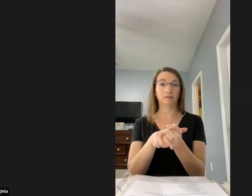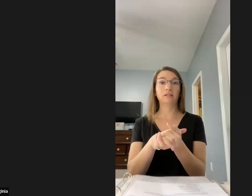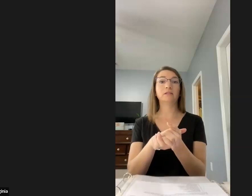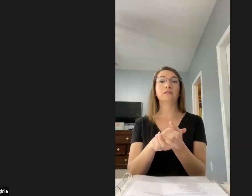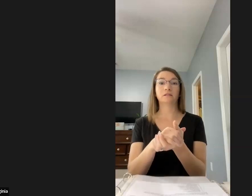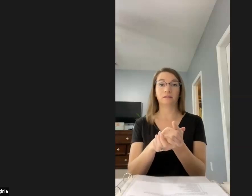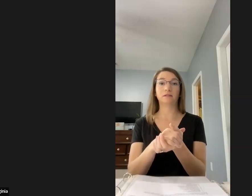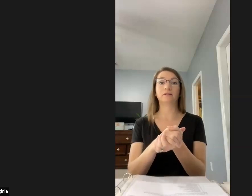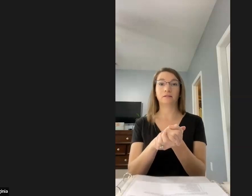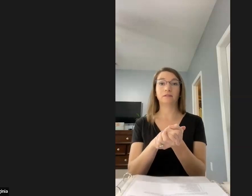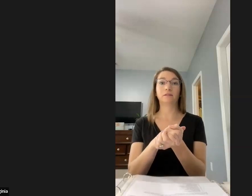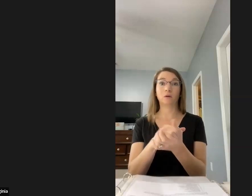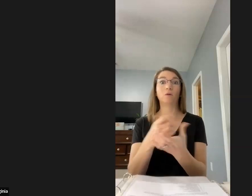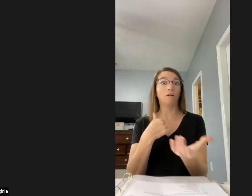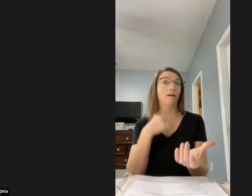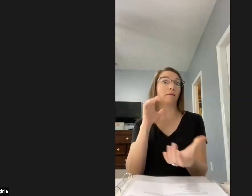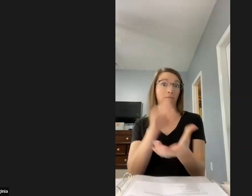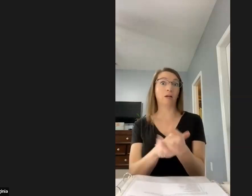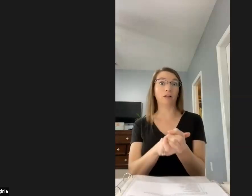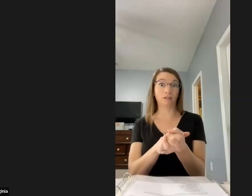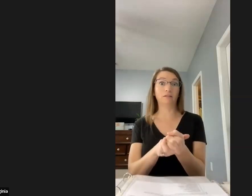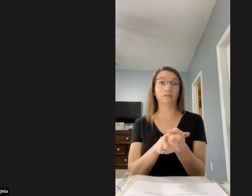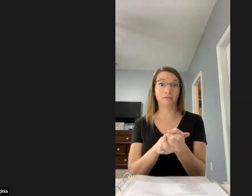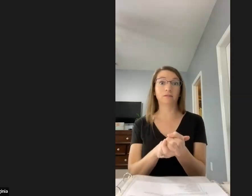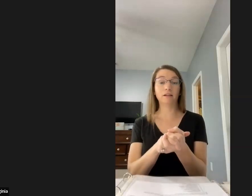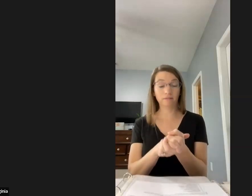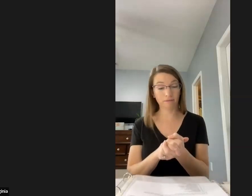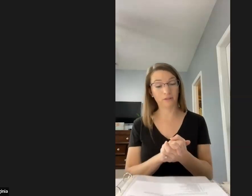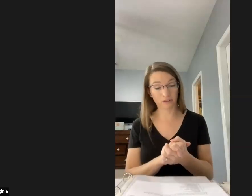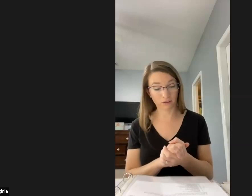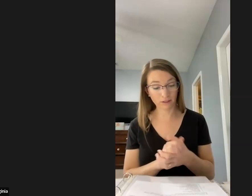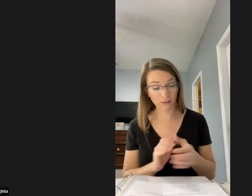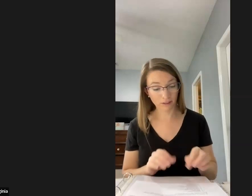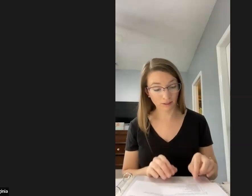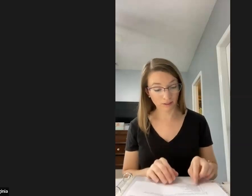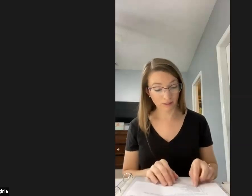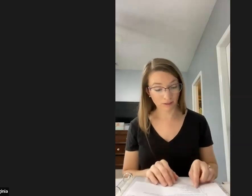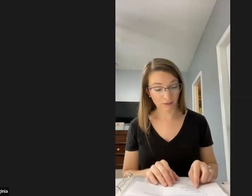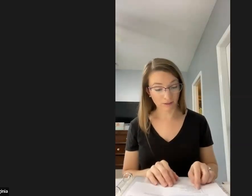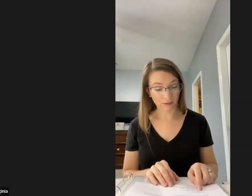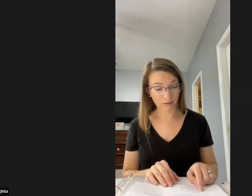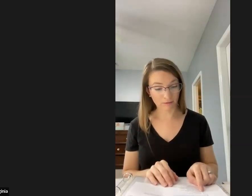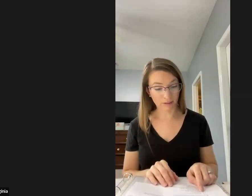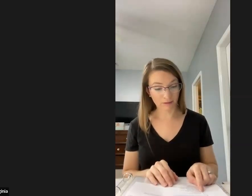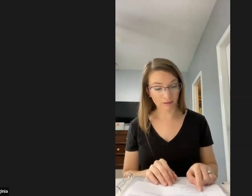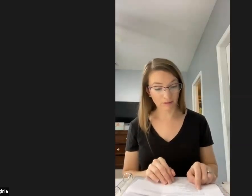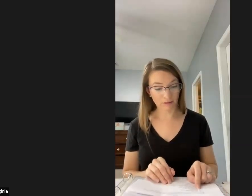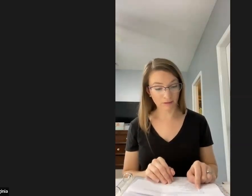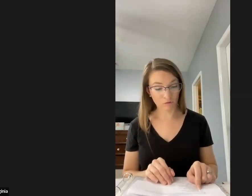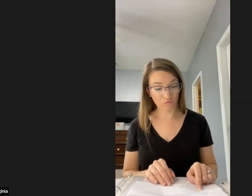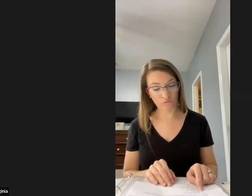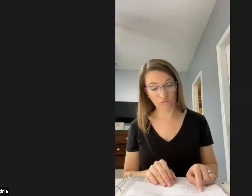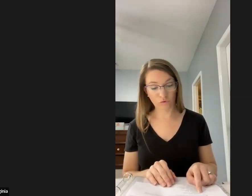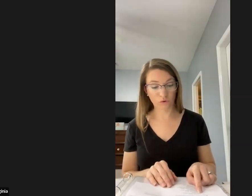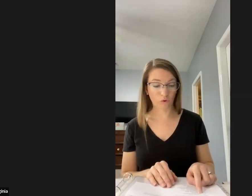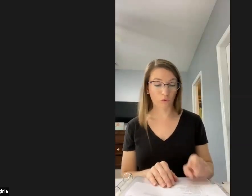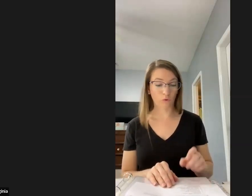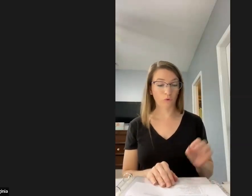right. So I'm married. Okay. All right. Let's